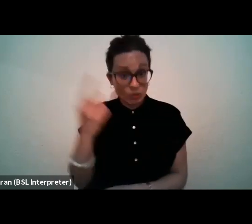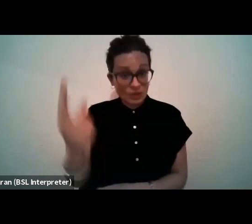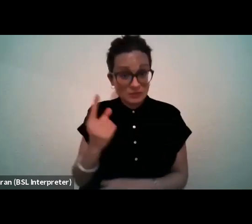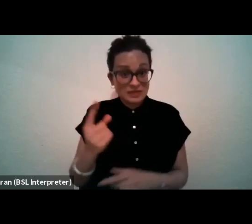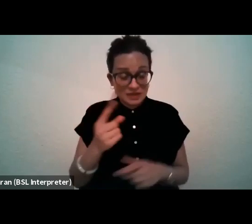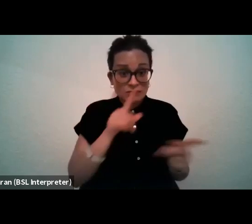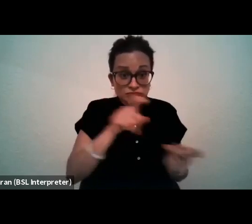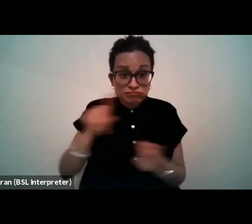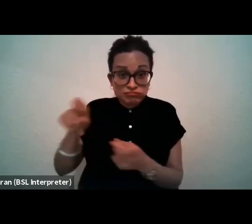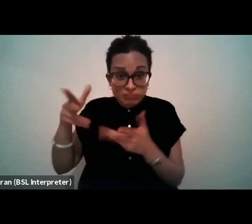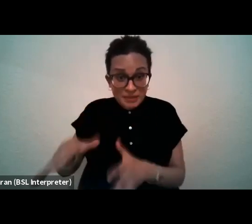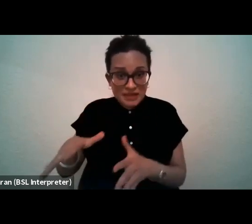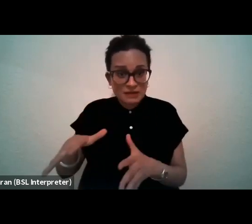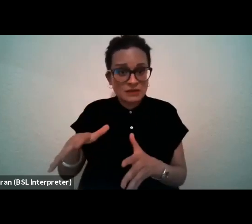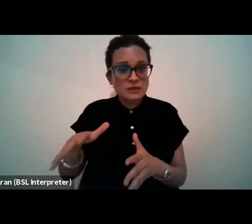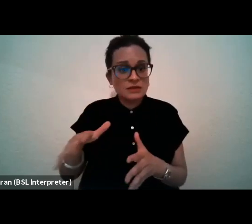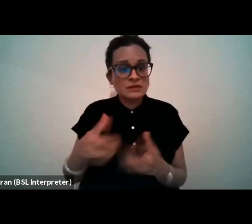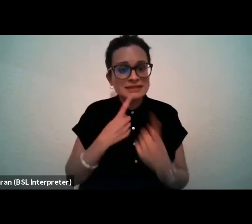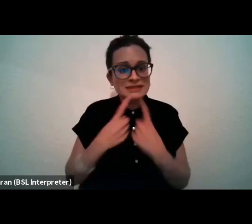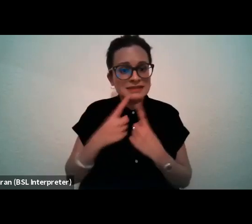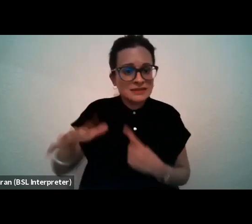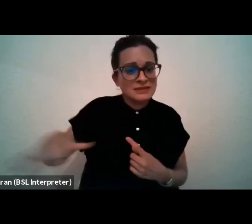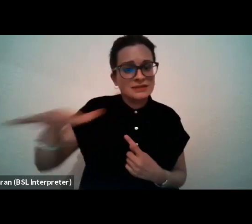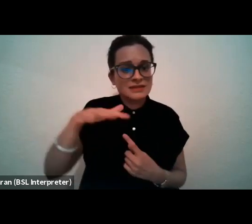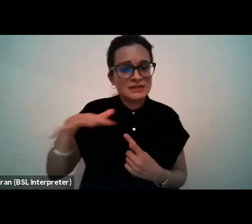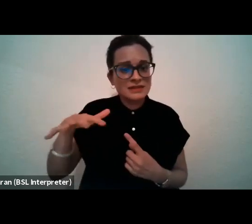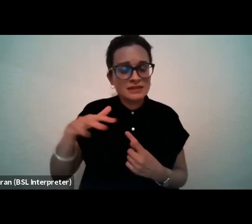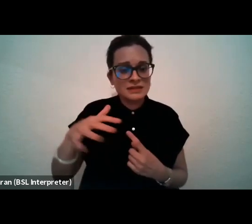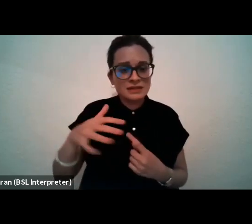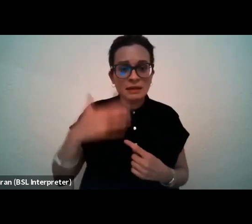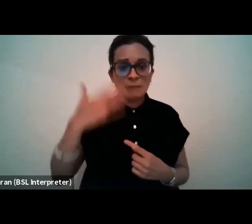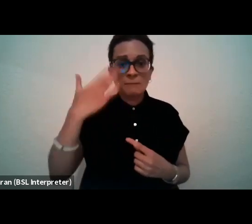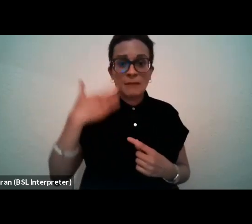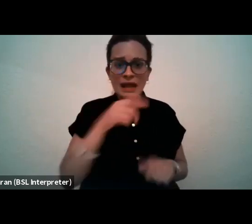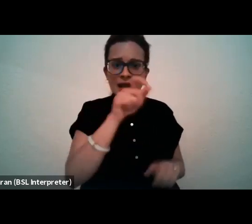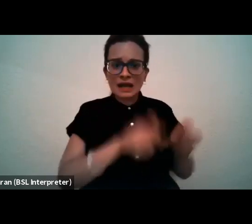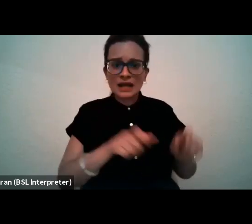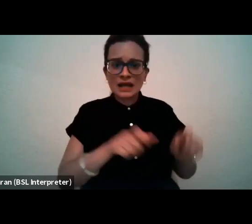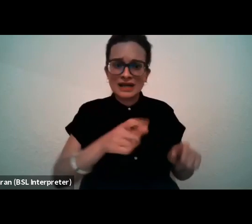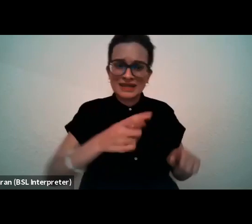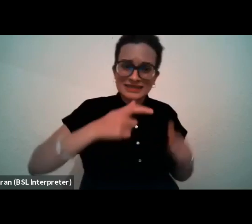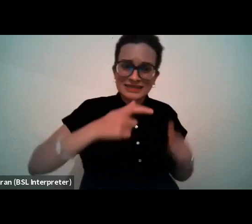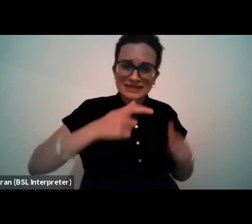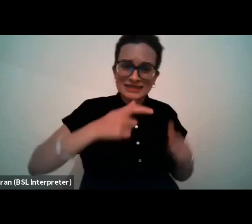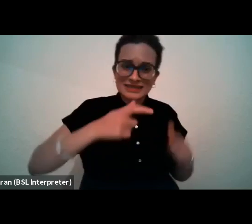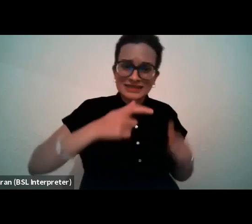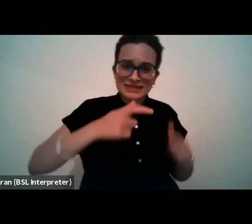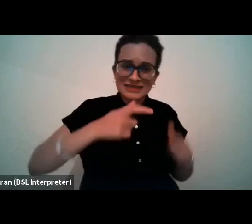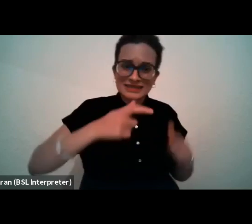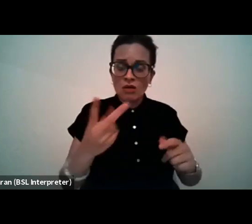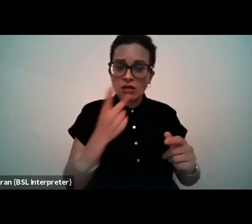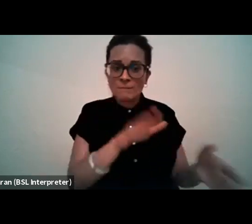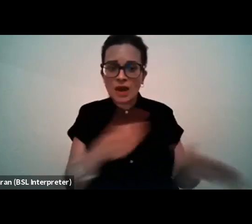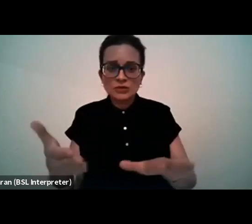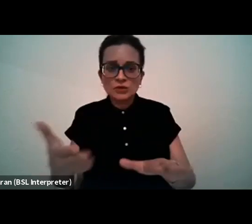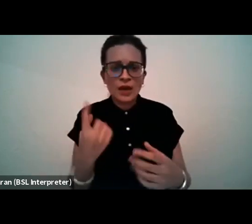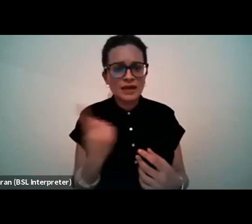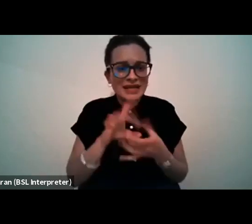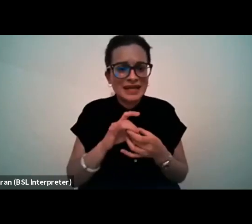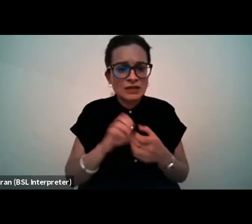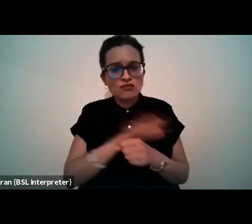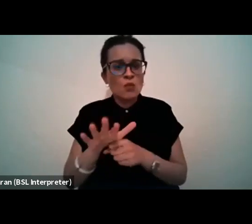into account all of them, Black people were still twice as likely to die from COVID-19 related